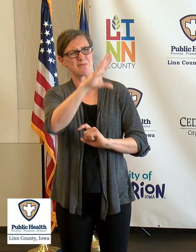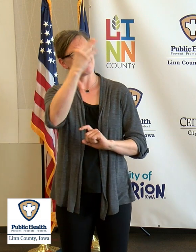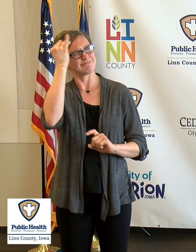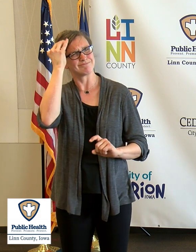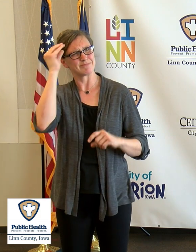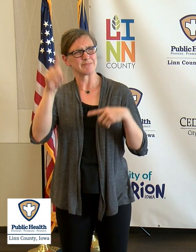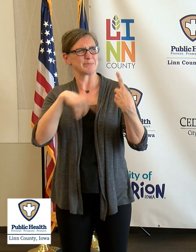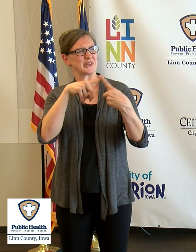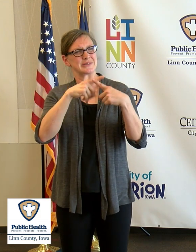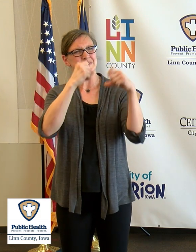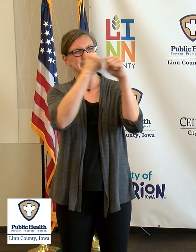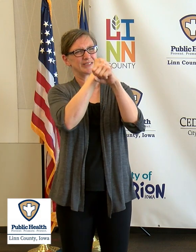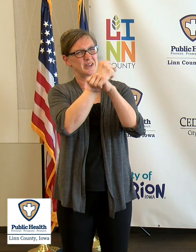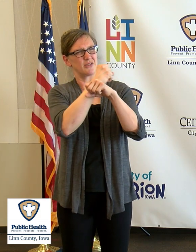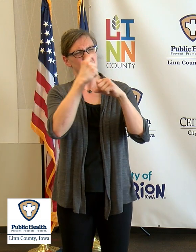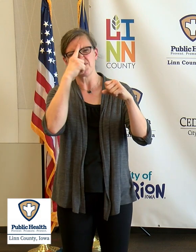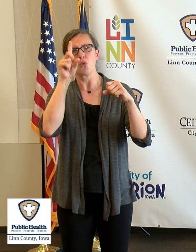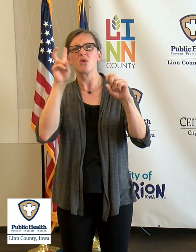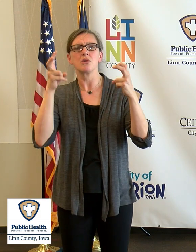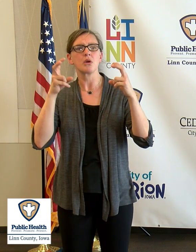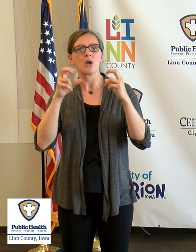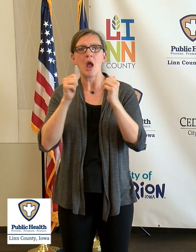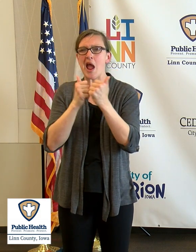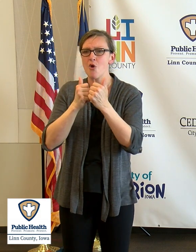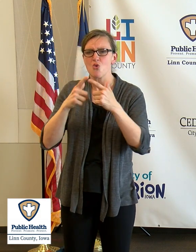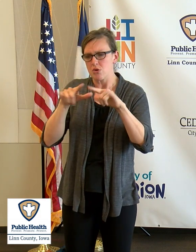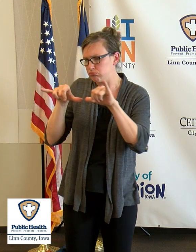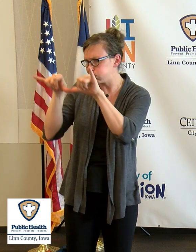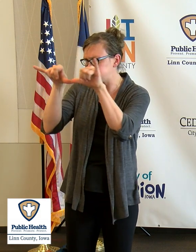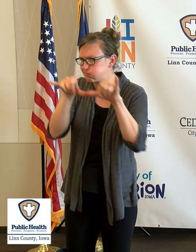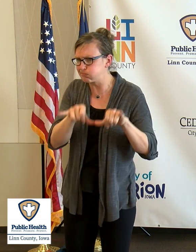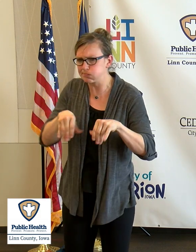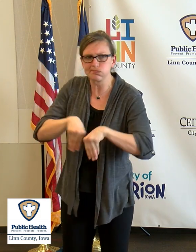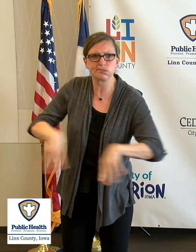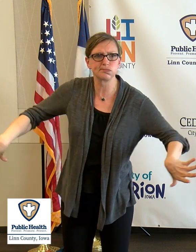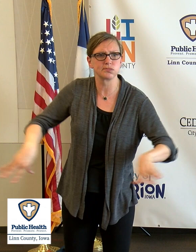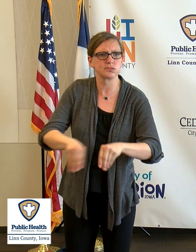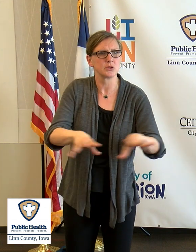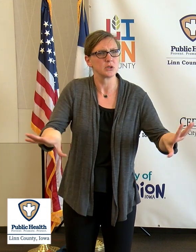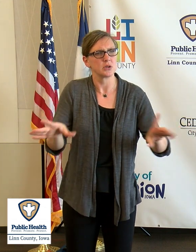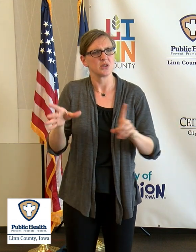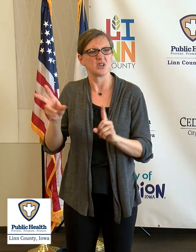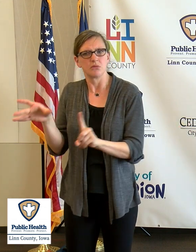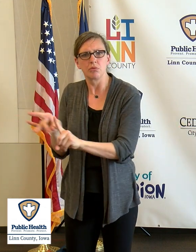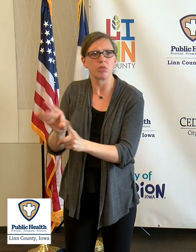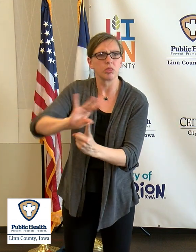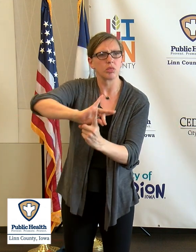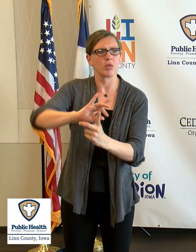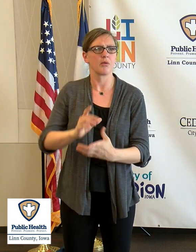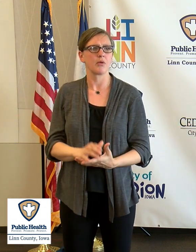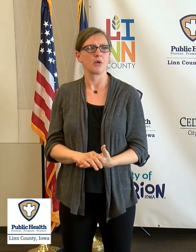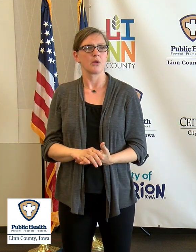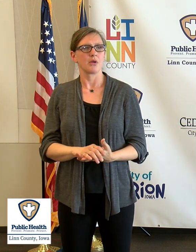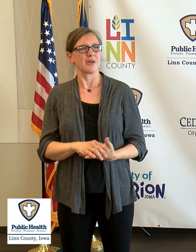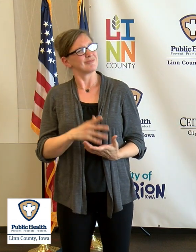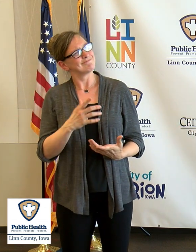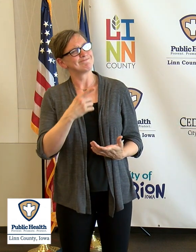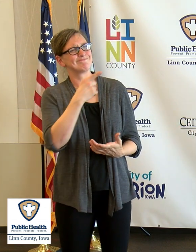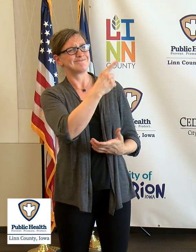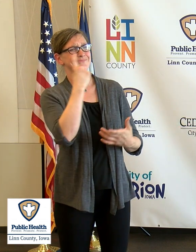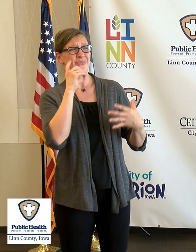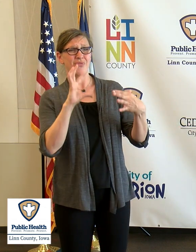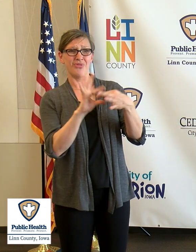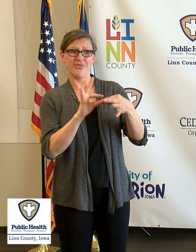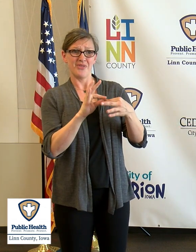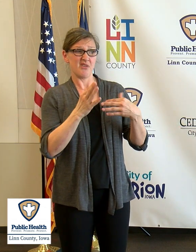outbreak at long-term care facilities, and you're talking about even if we were to see increased